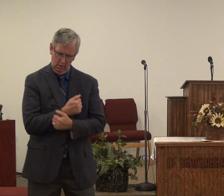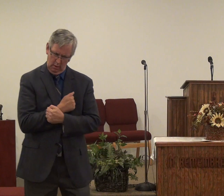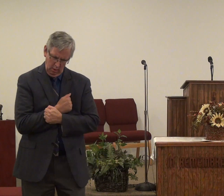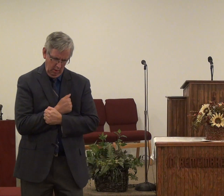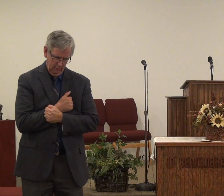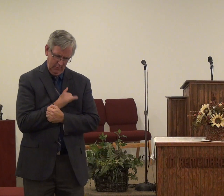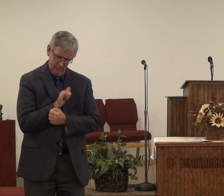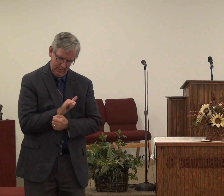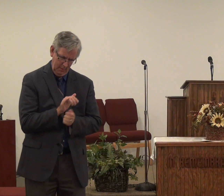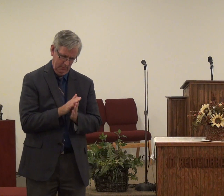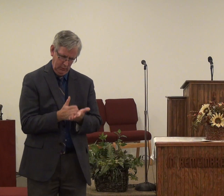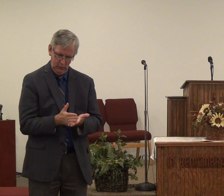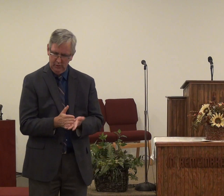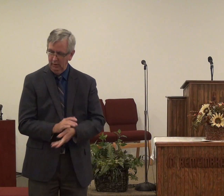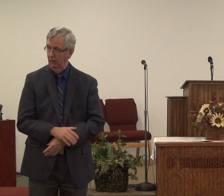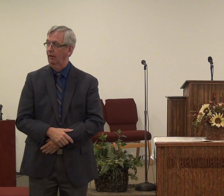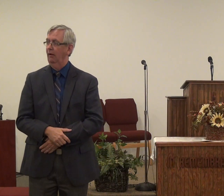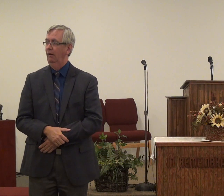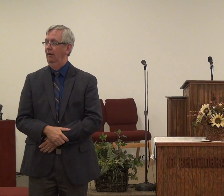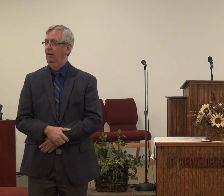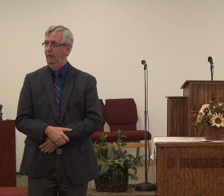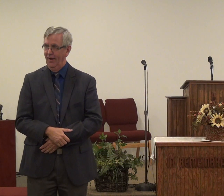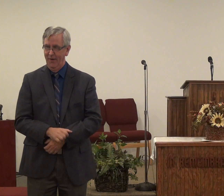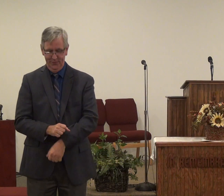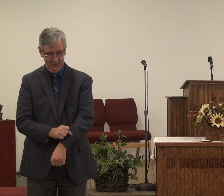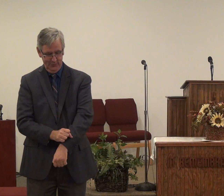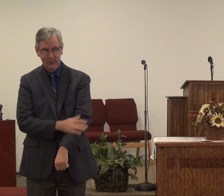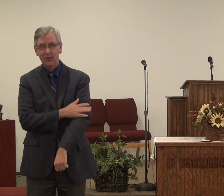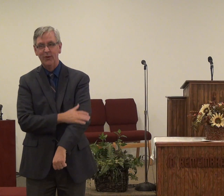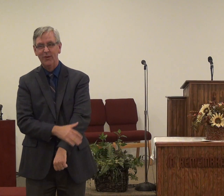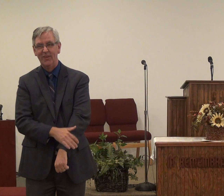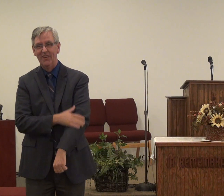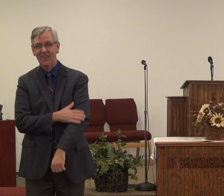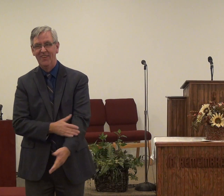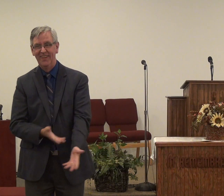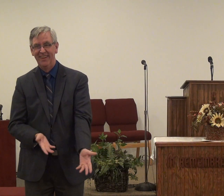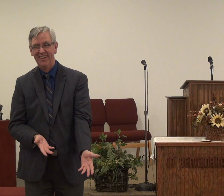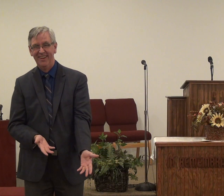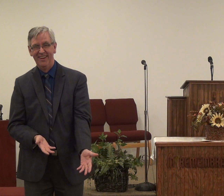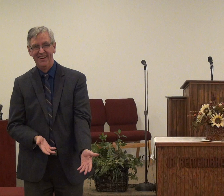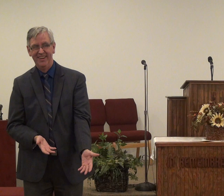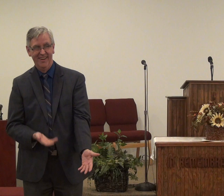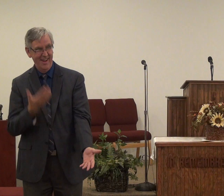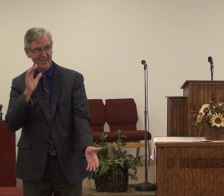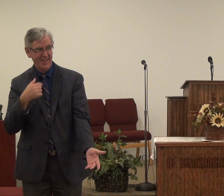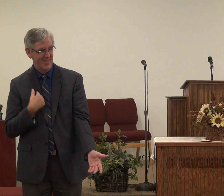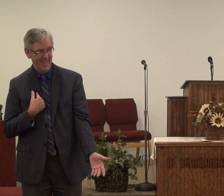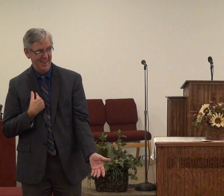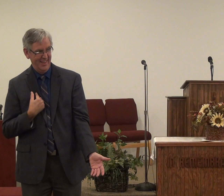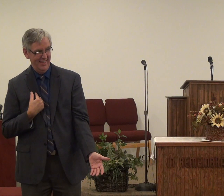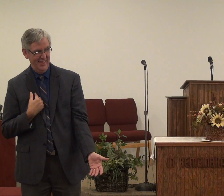Her mom said she loved that book. Boy, that gave me chills. I didn't